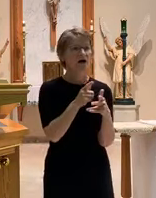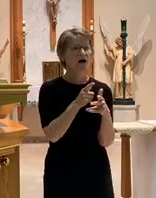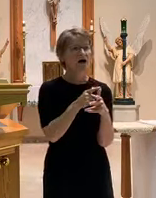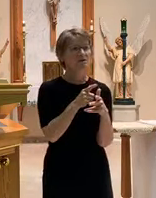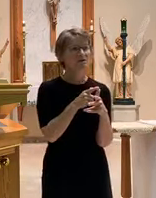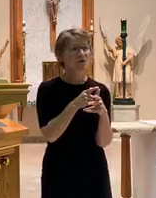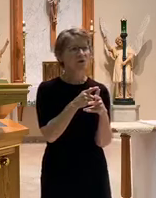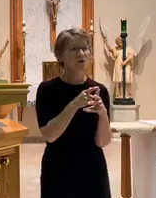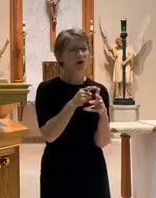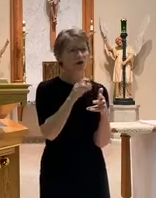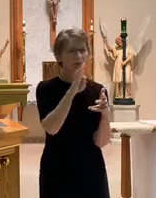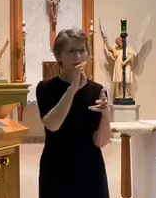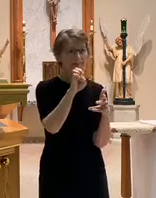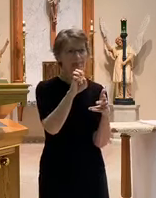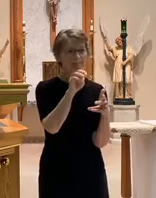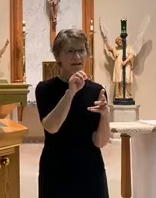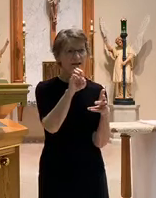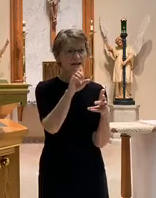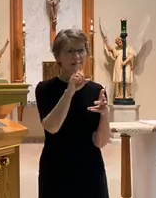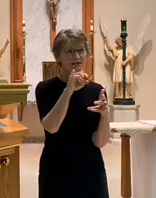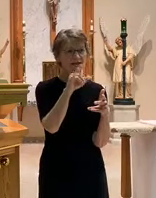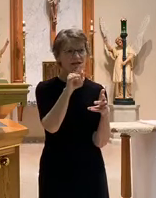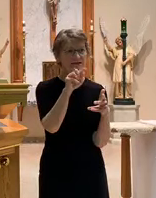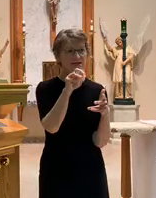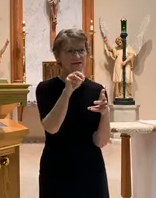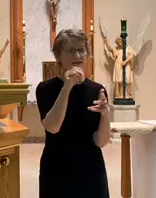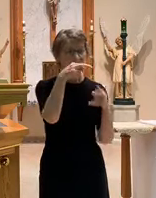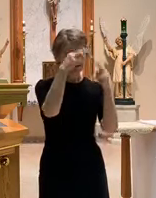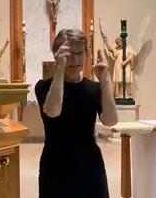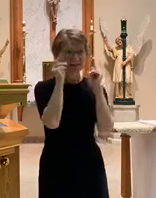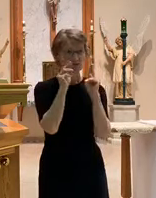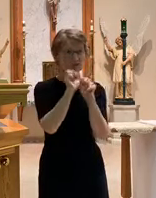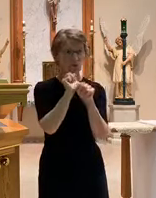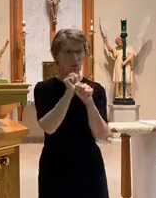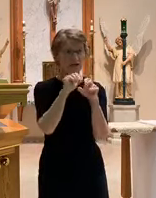these Benedictine sisters in Dickinson as well.